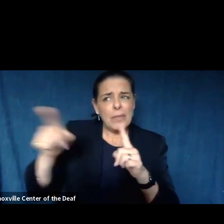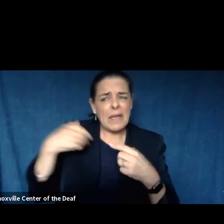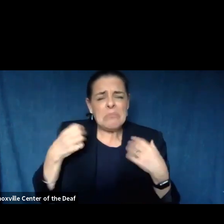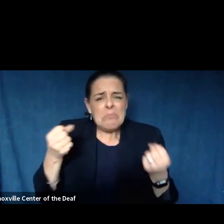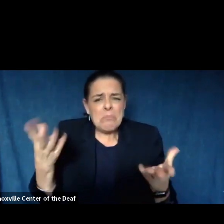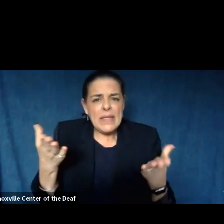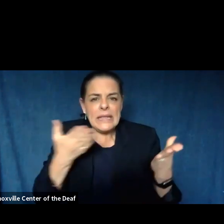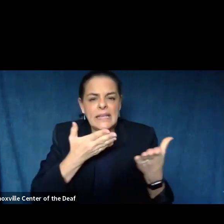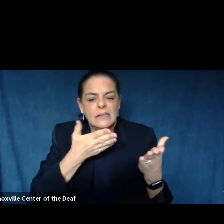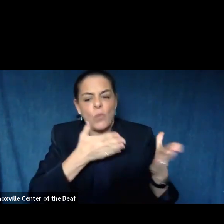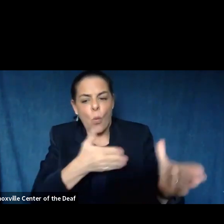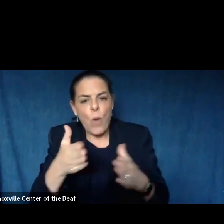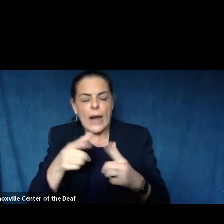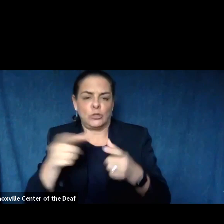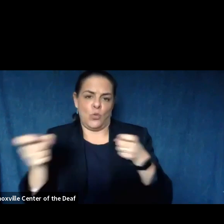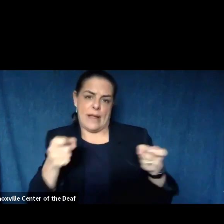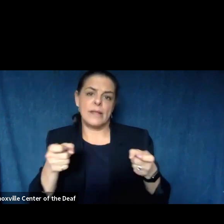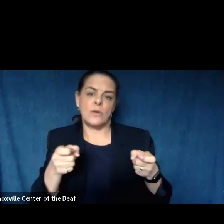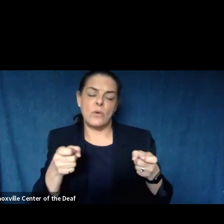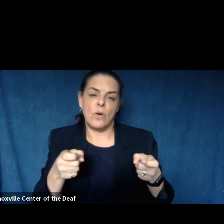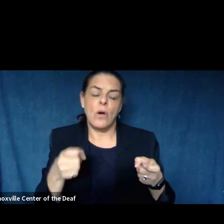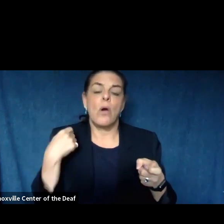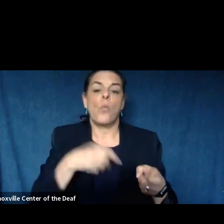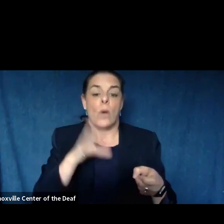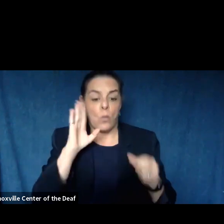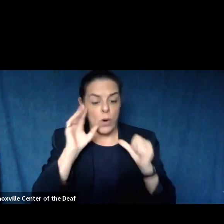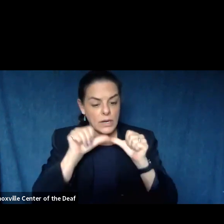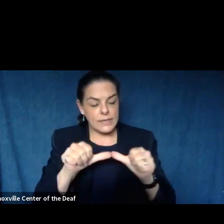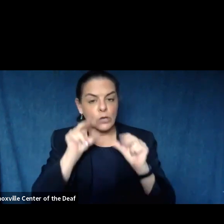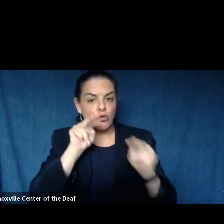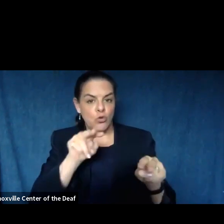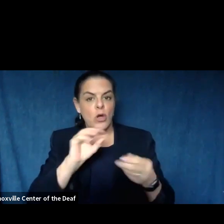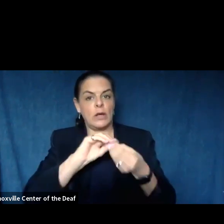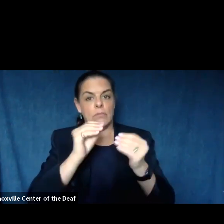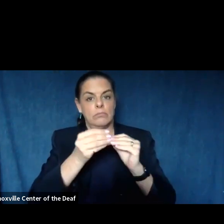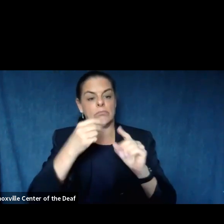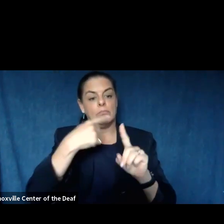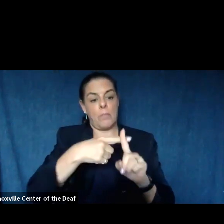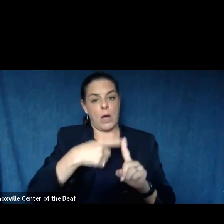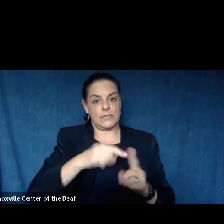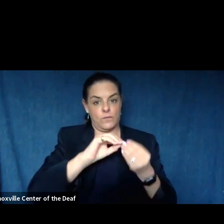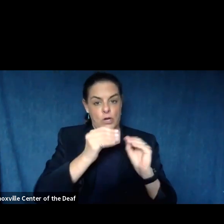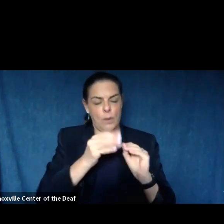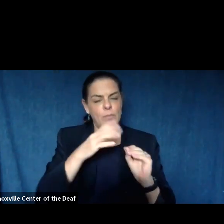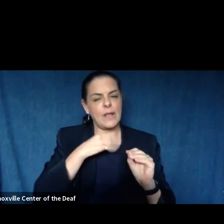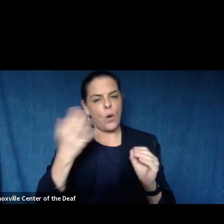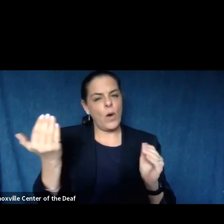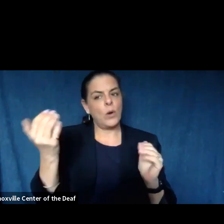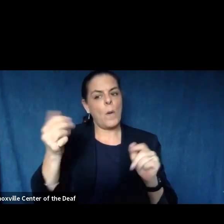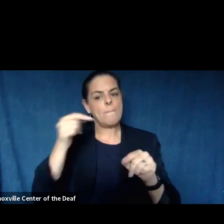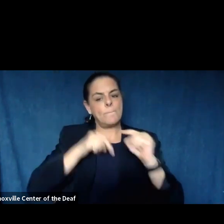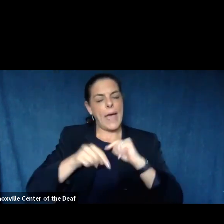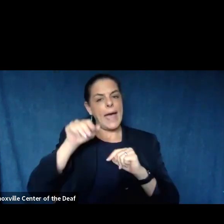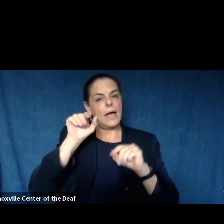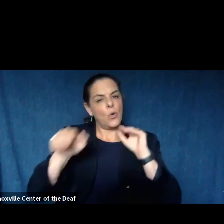manage that. We'll continue to look at case counts. And I just want to go back and remind our community and honestly